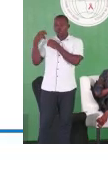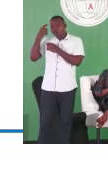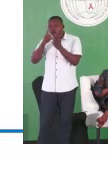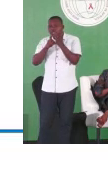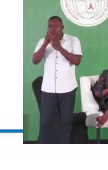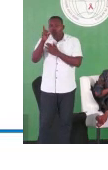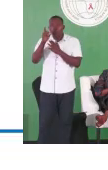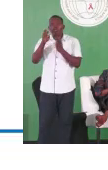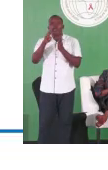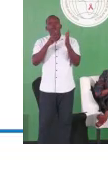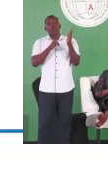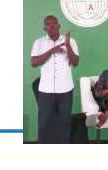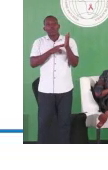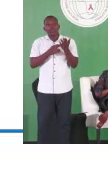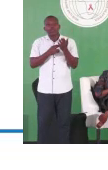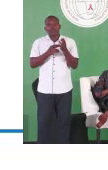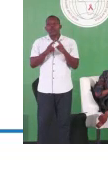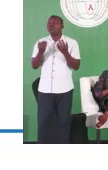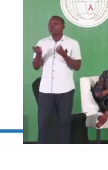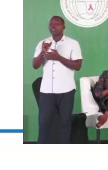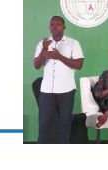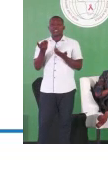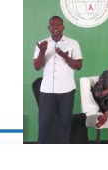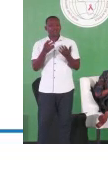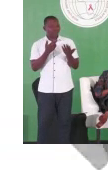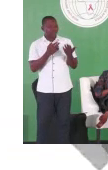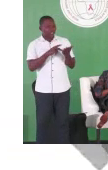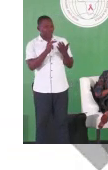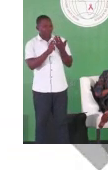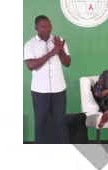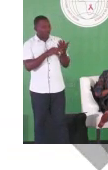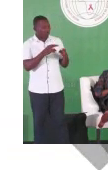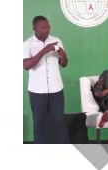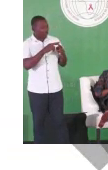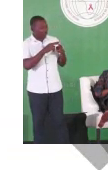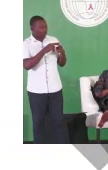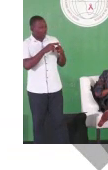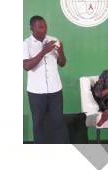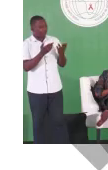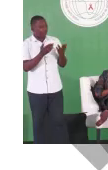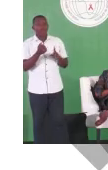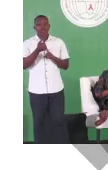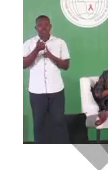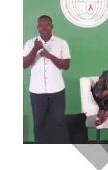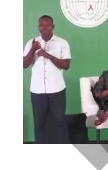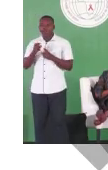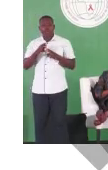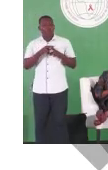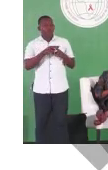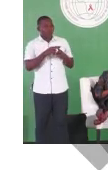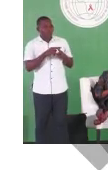a report. So it's like a program review, and it's a self-review or